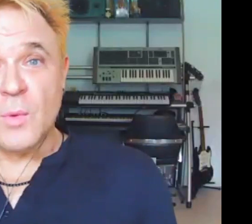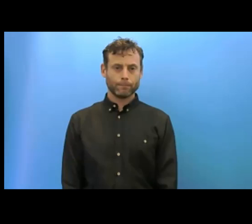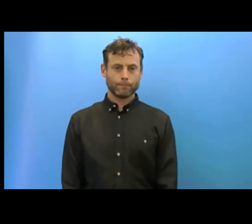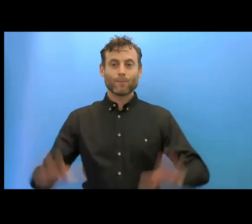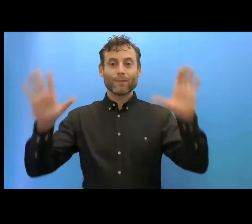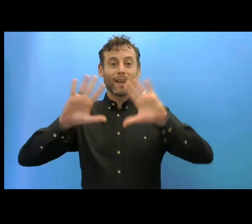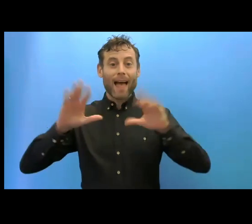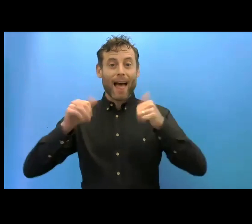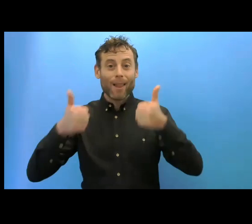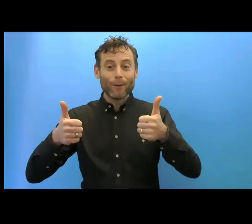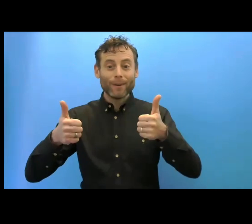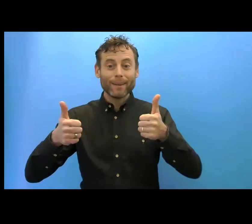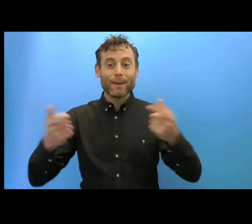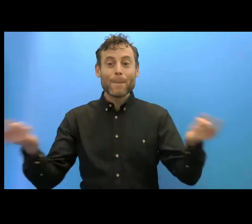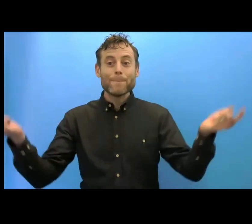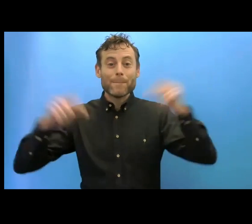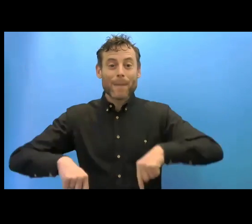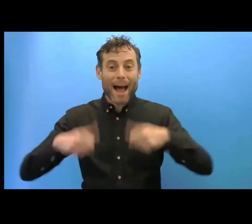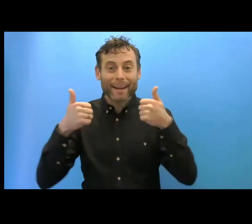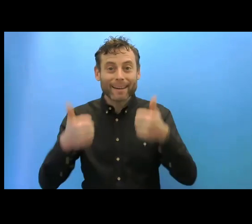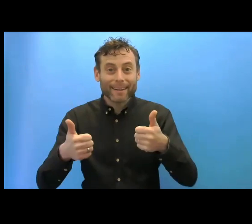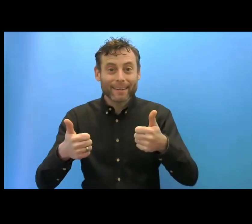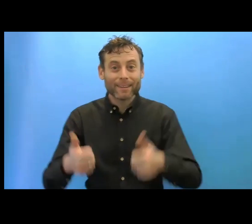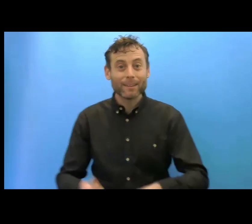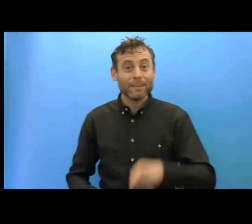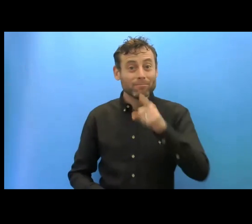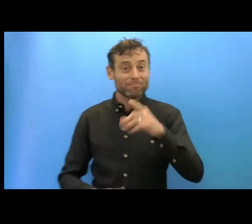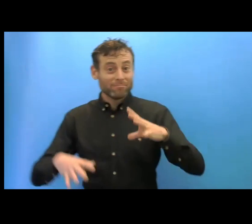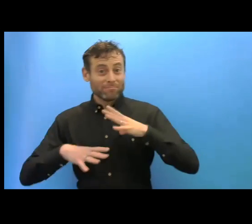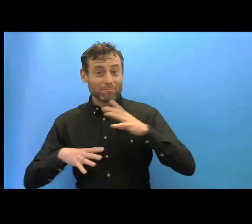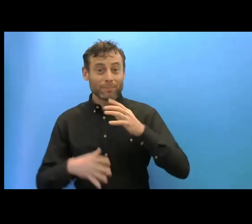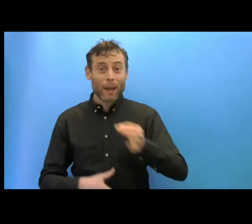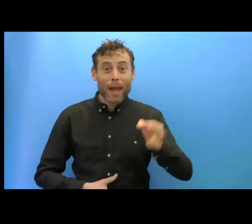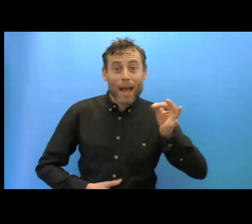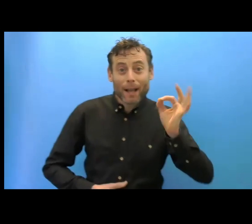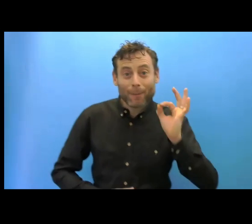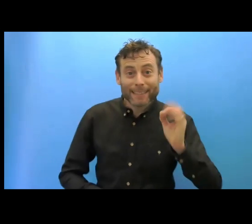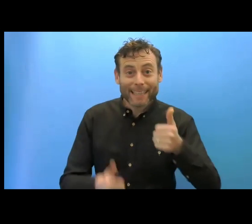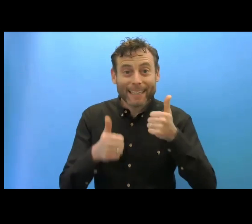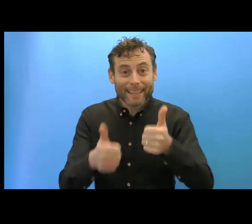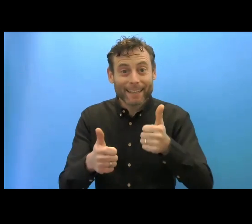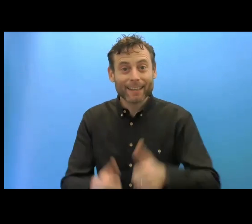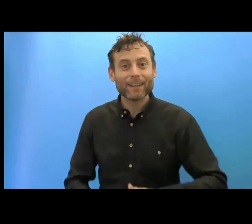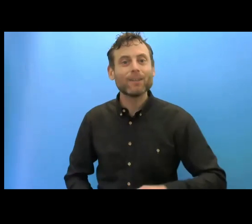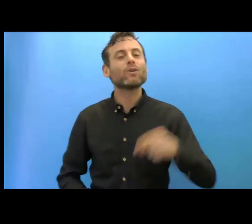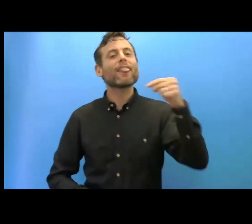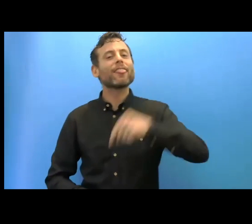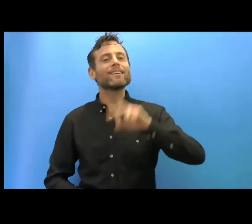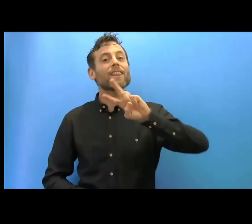Hello, we're back. I hope you've all gone and got yourself a cup of tea. I have. So welcome to the